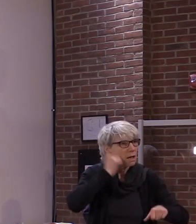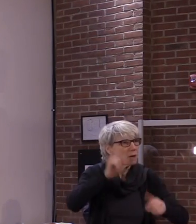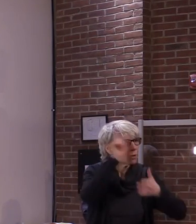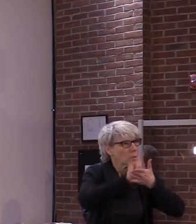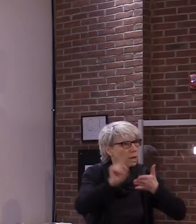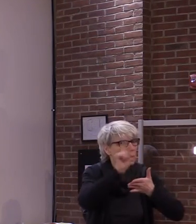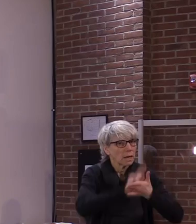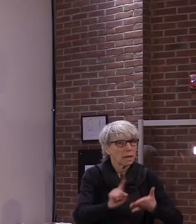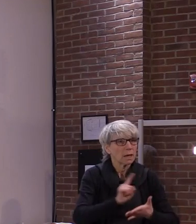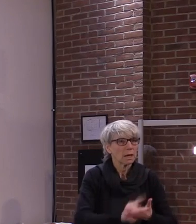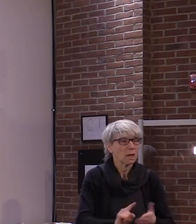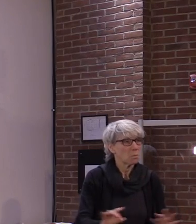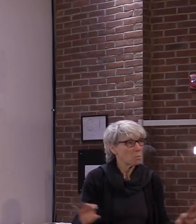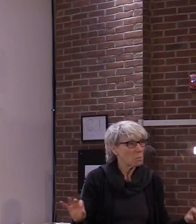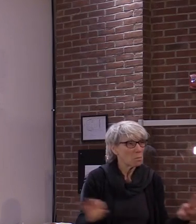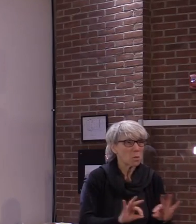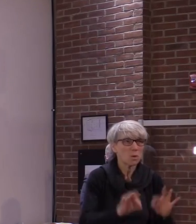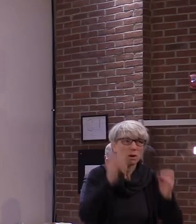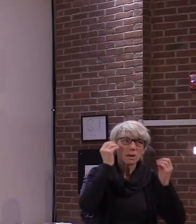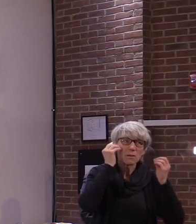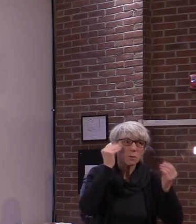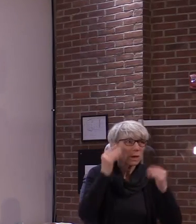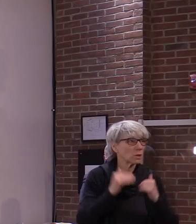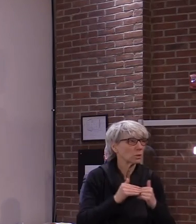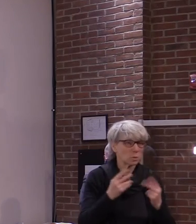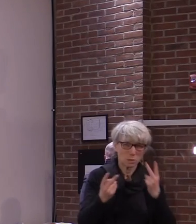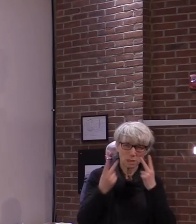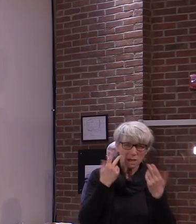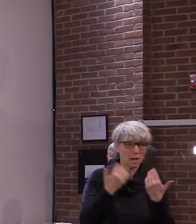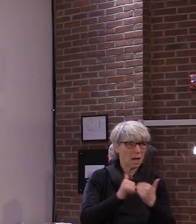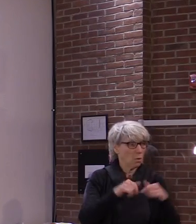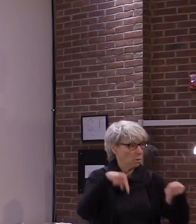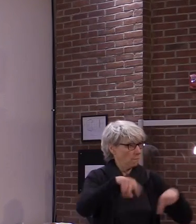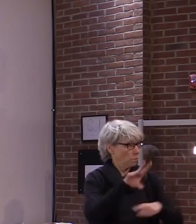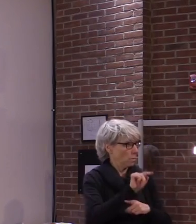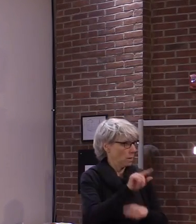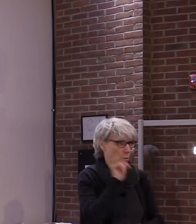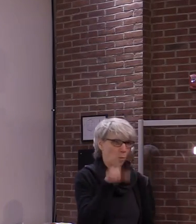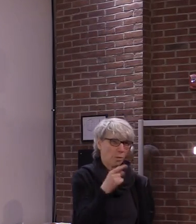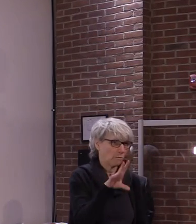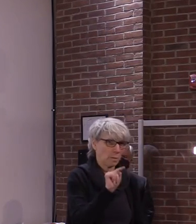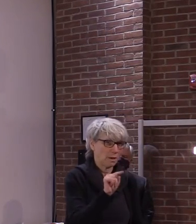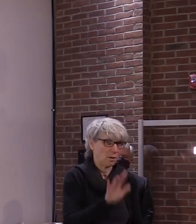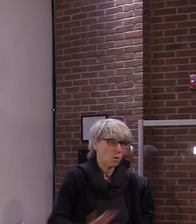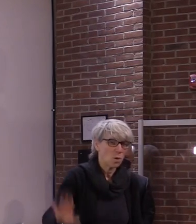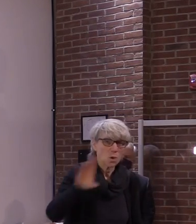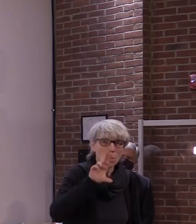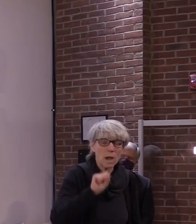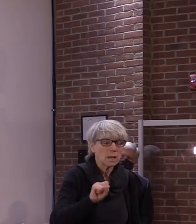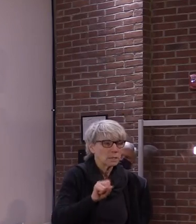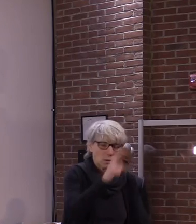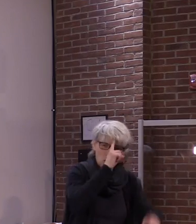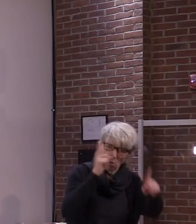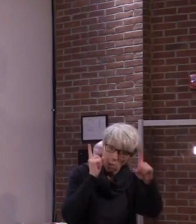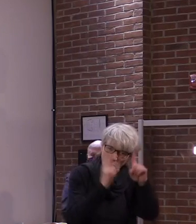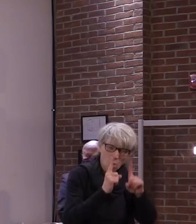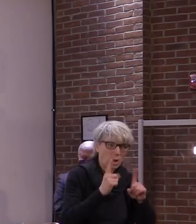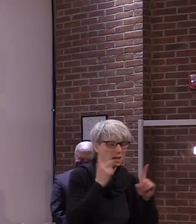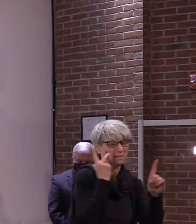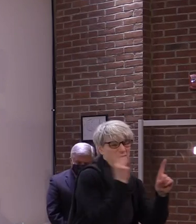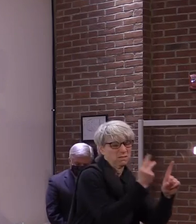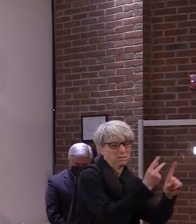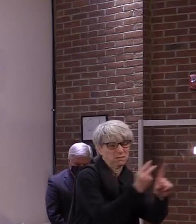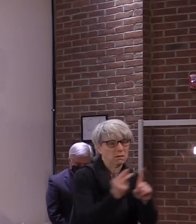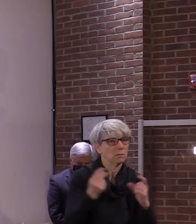Herculean effort that Vermont and the nation is undertaking to vaccinate as many people as we can,